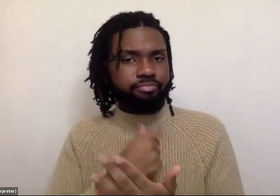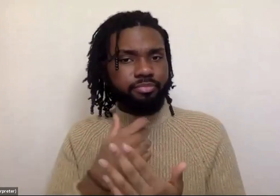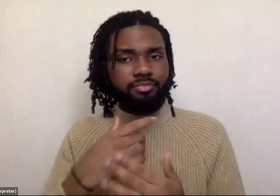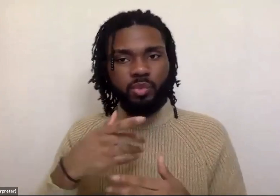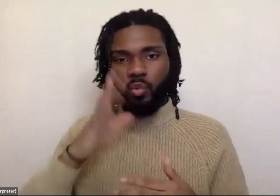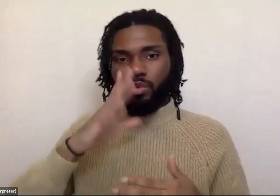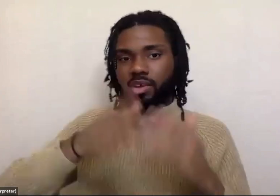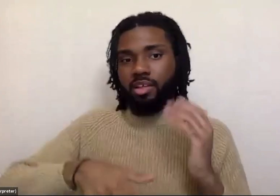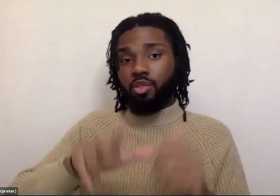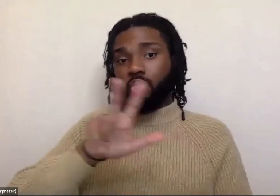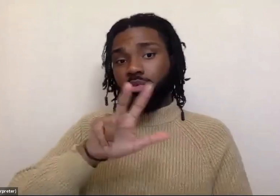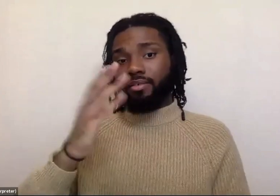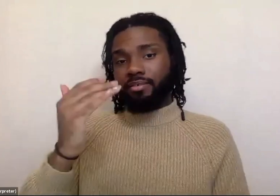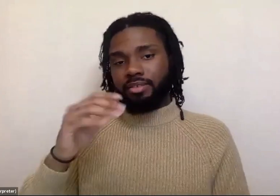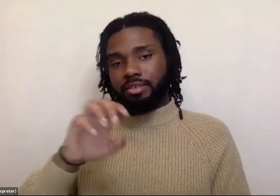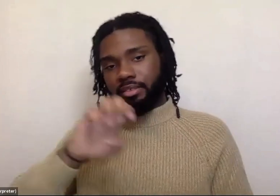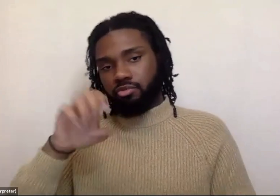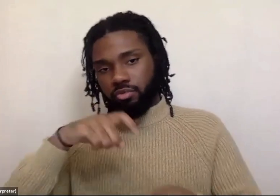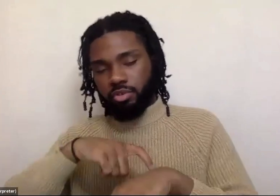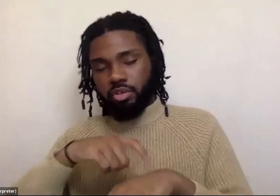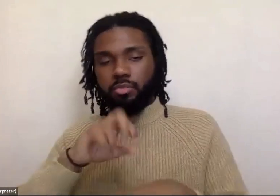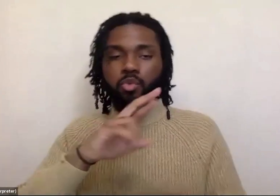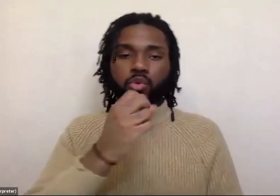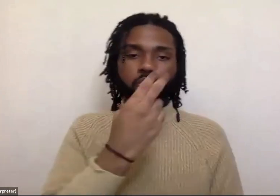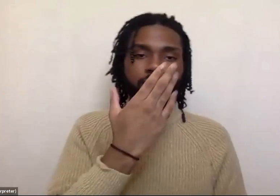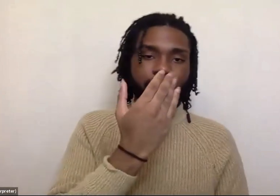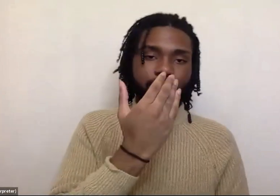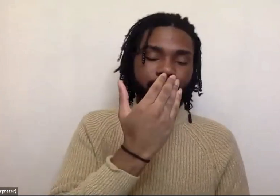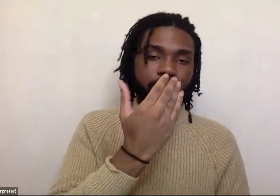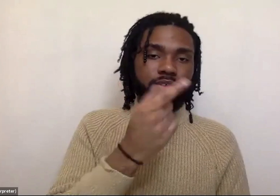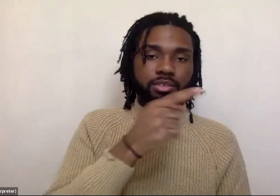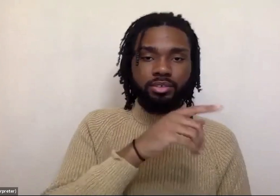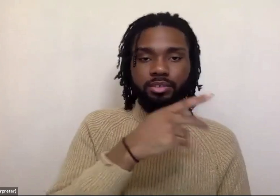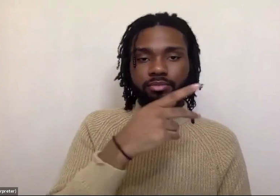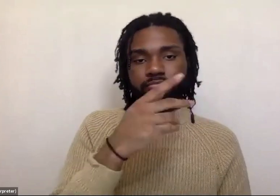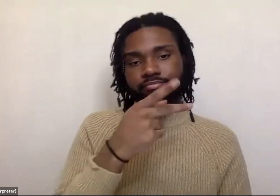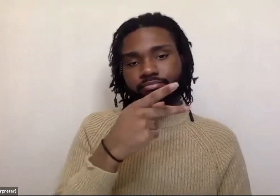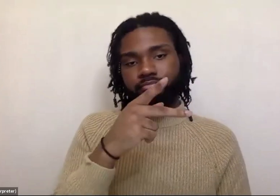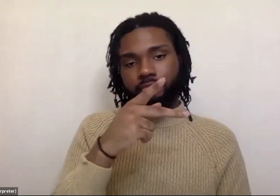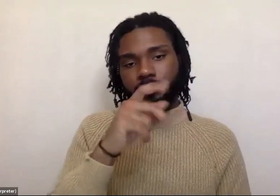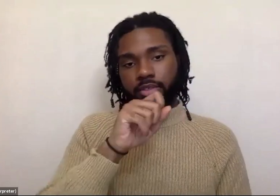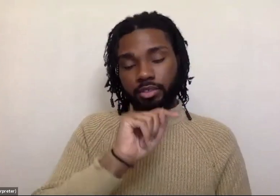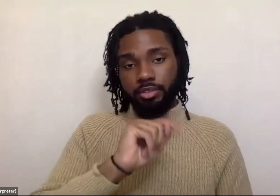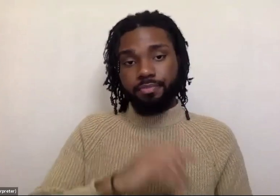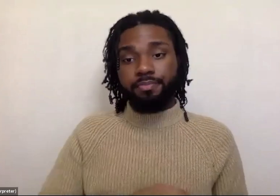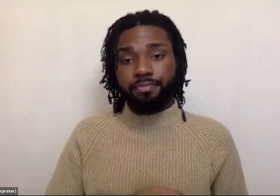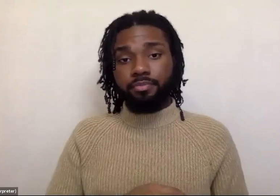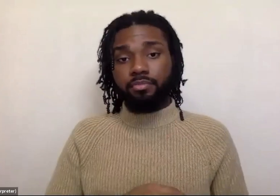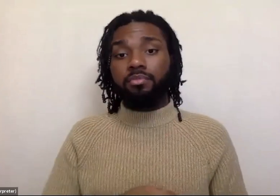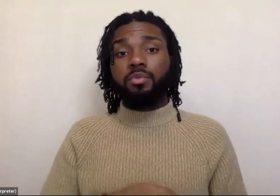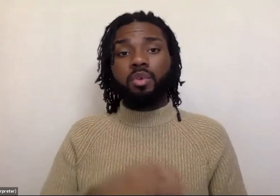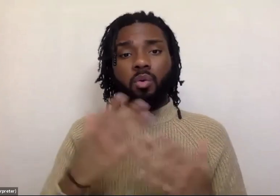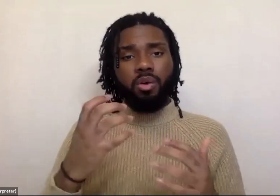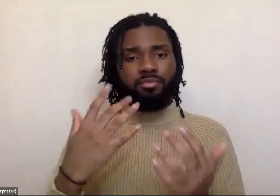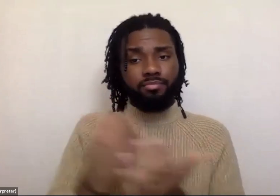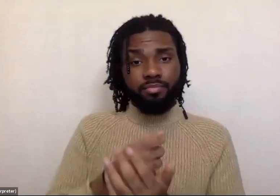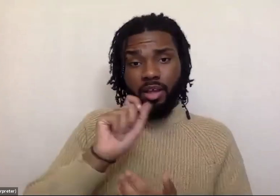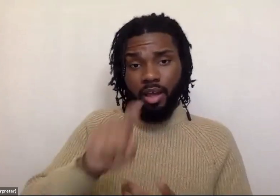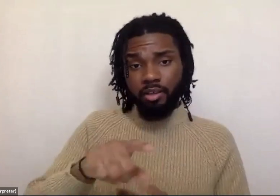3:15 EST or 12:15 PST. But I wanted to ask Courtland and Judy, if you have any